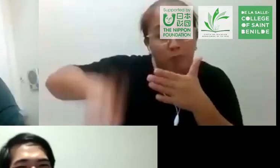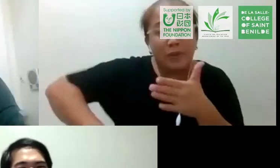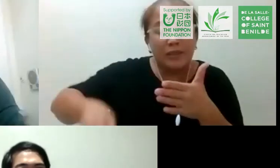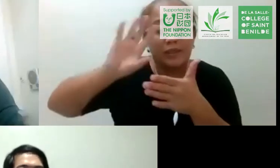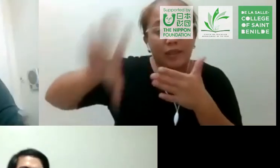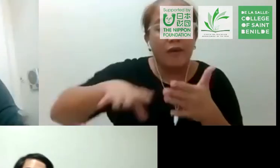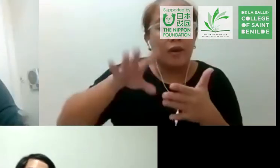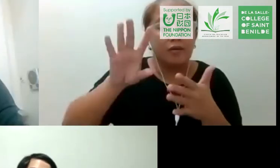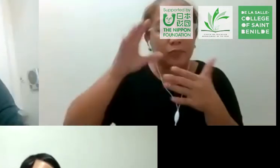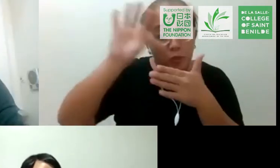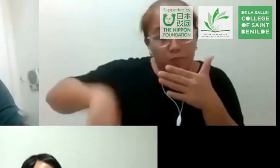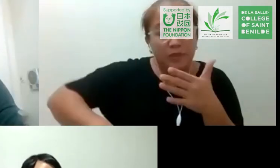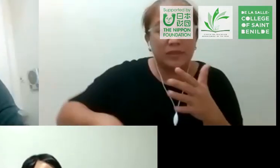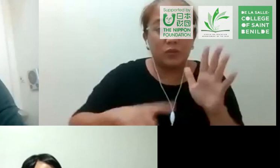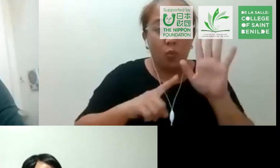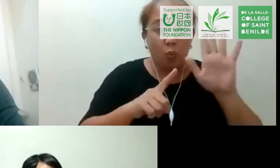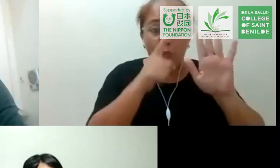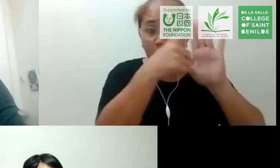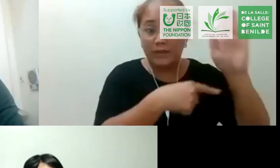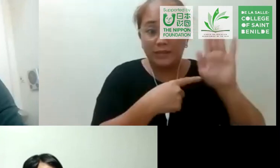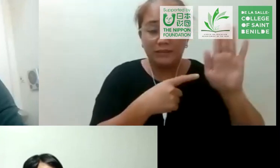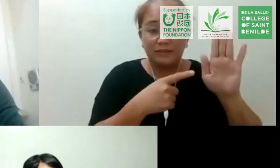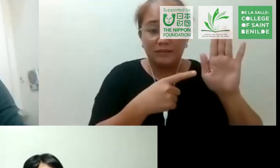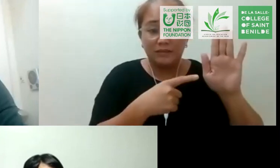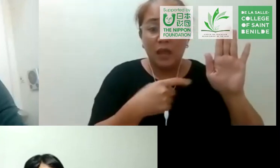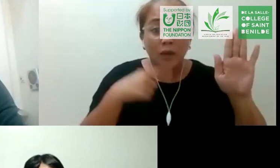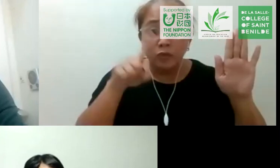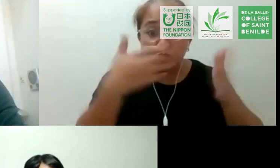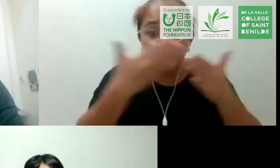So, any questions before we close for today?